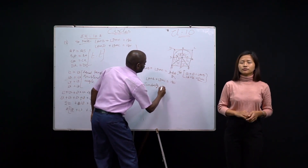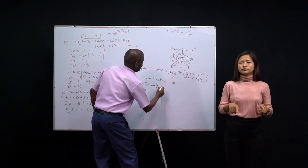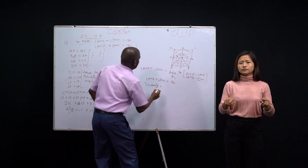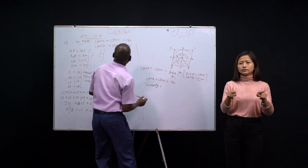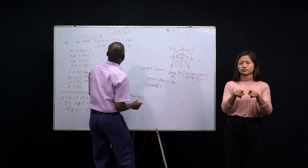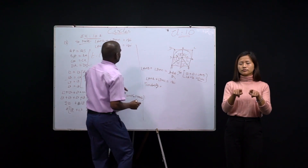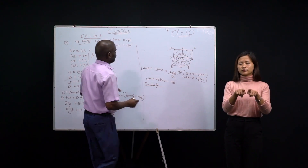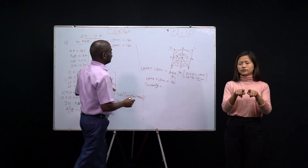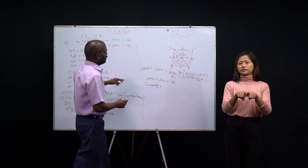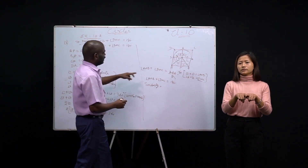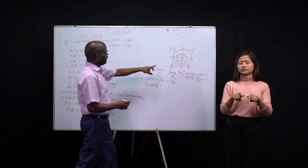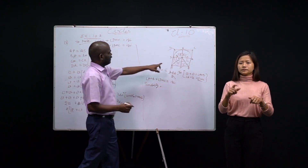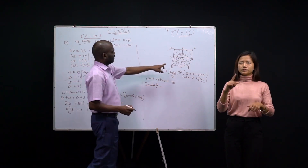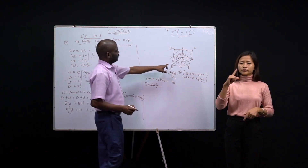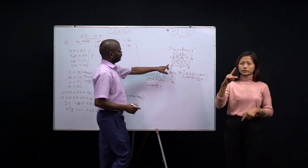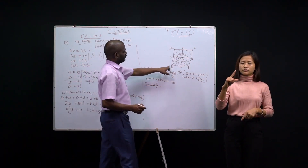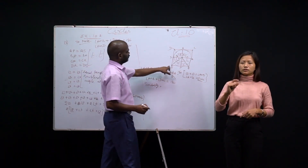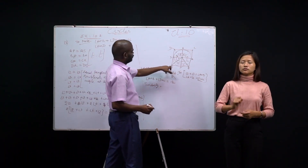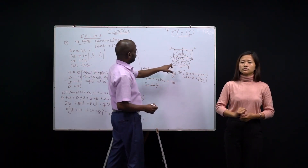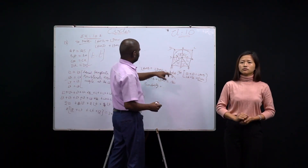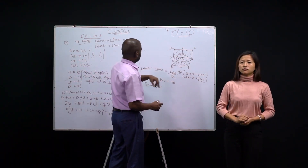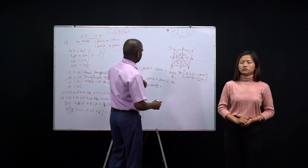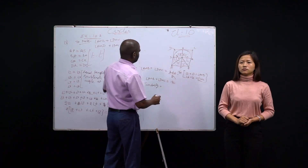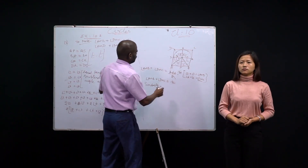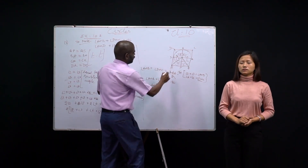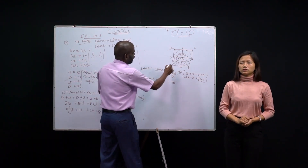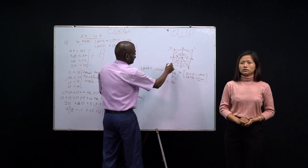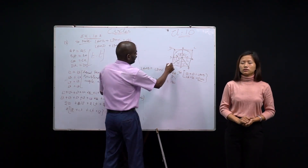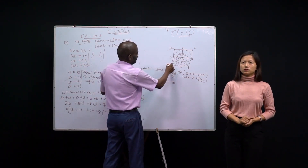Similarly, angle which one?